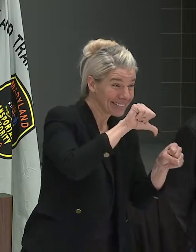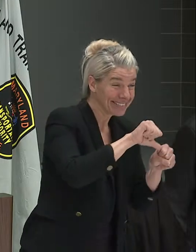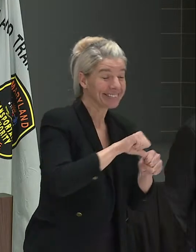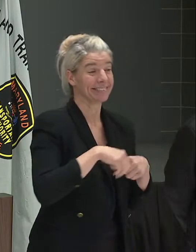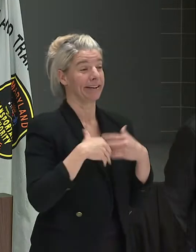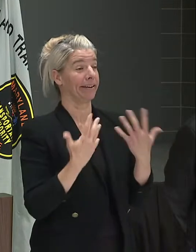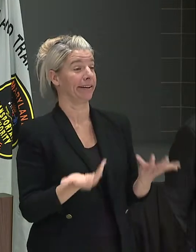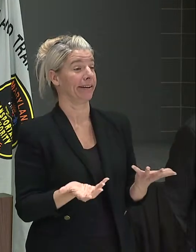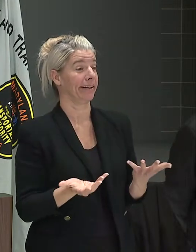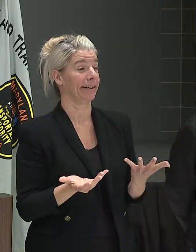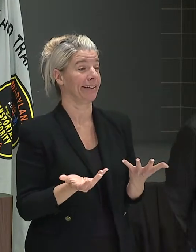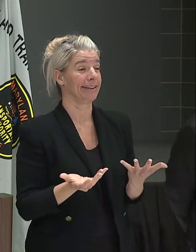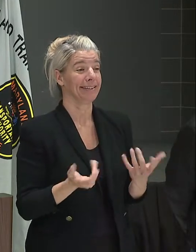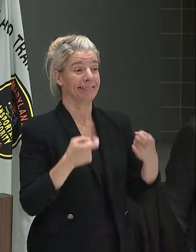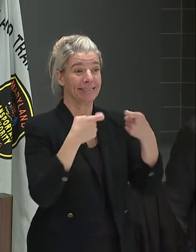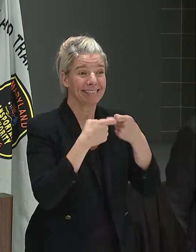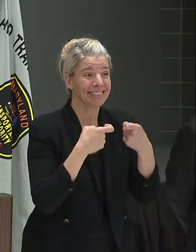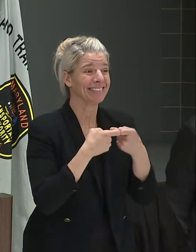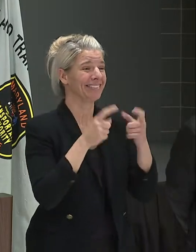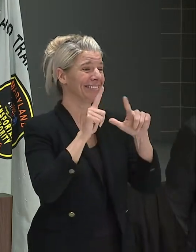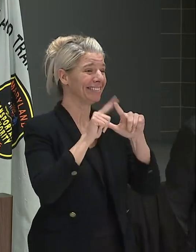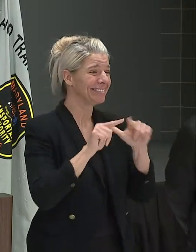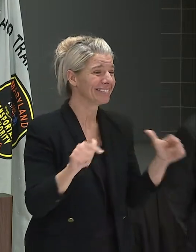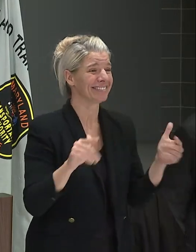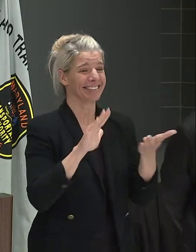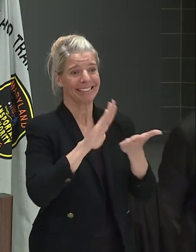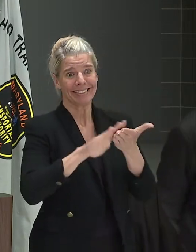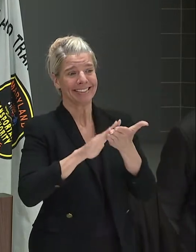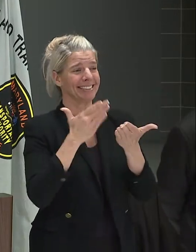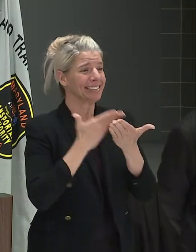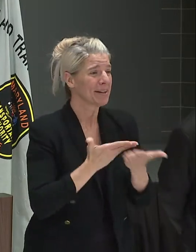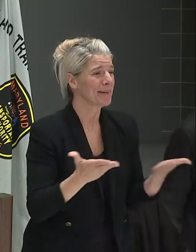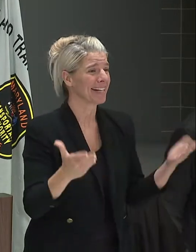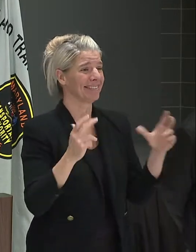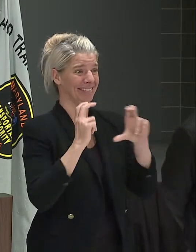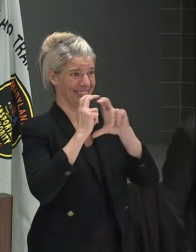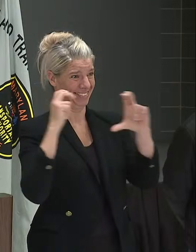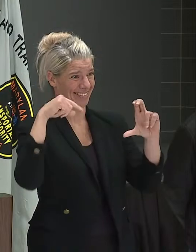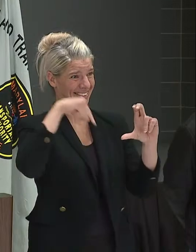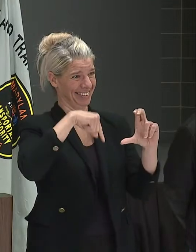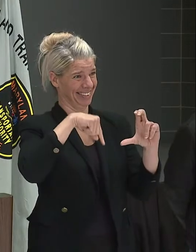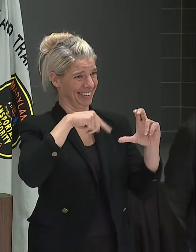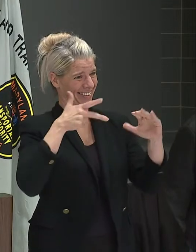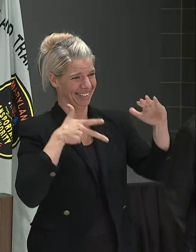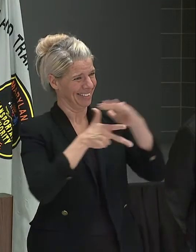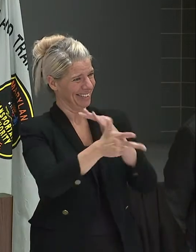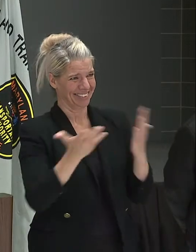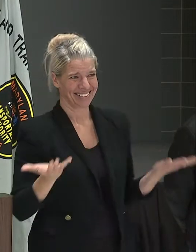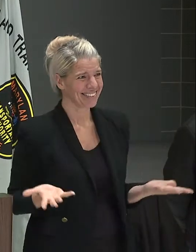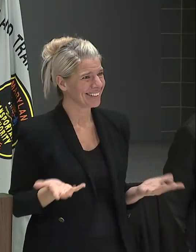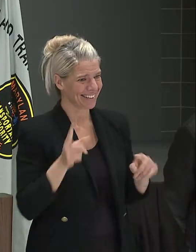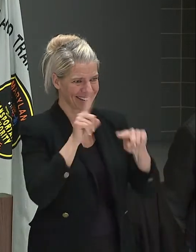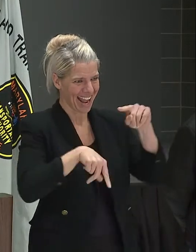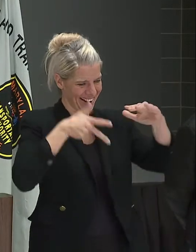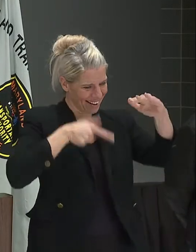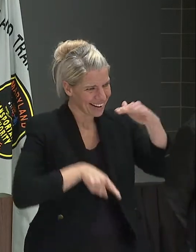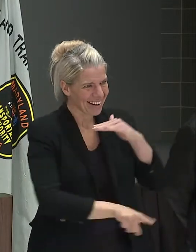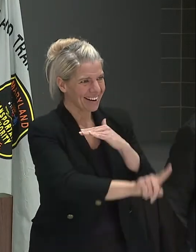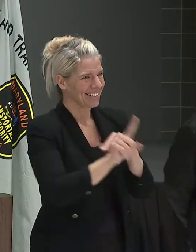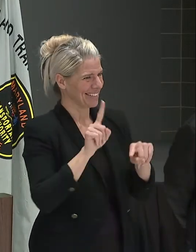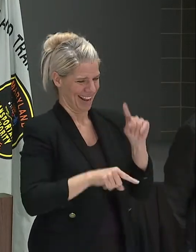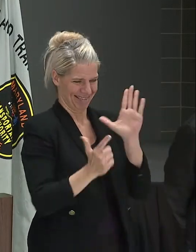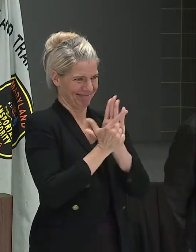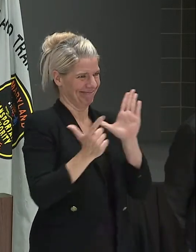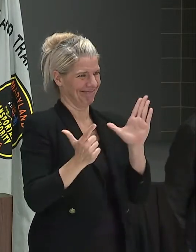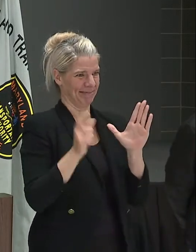lithium batteries to cleaning supplies. These trucks are not allowed in tunnels. The Key Bridge was one of the only